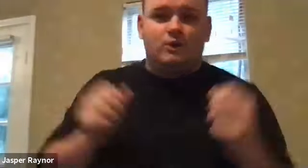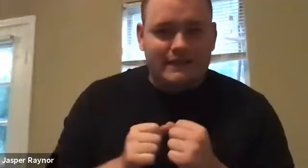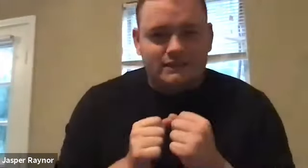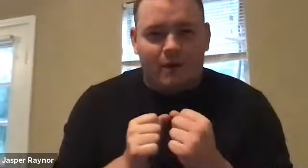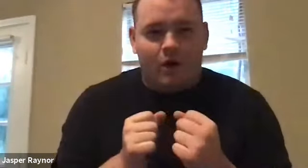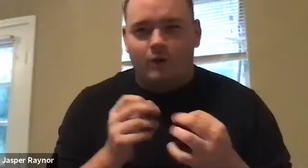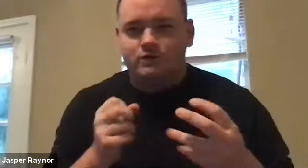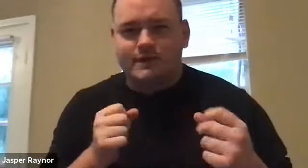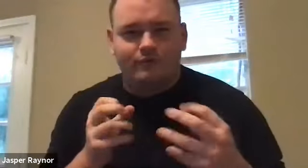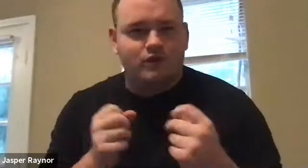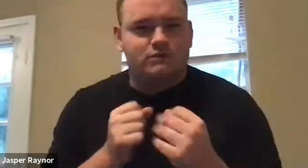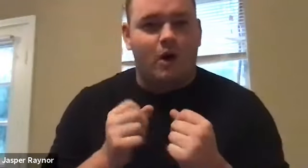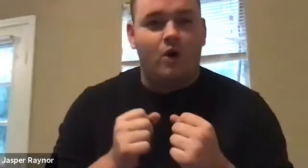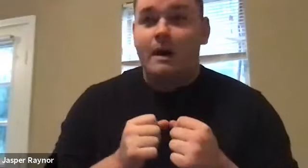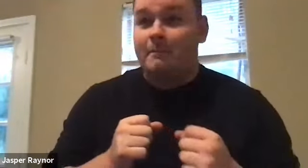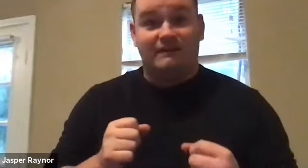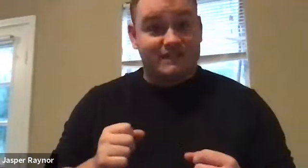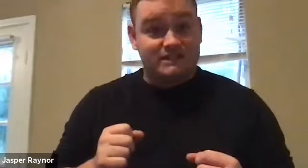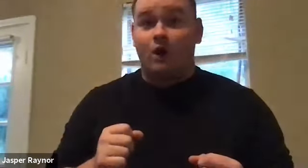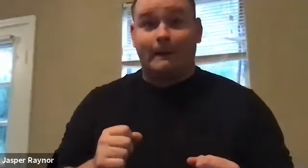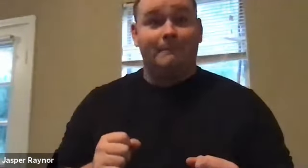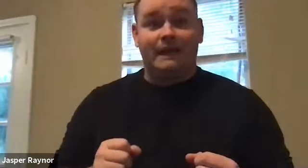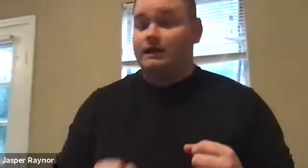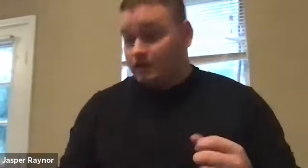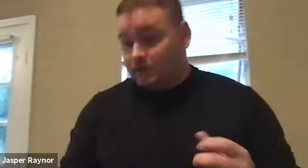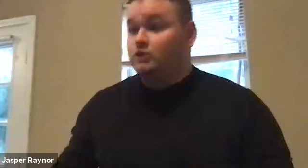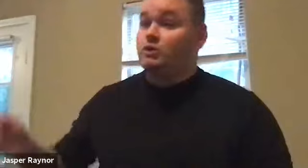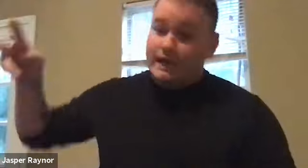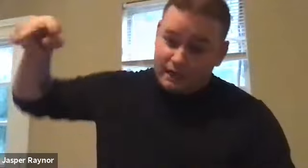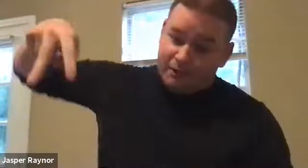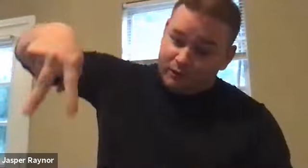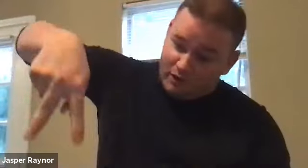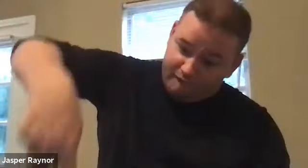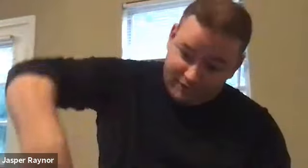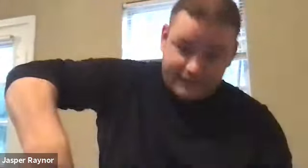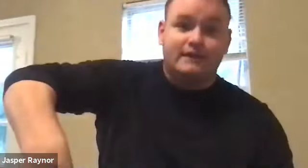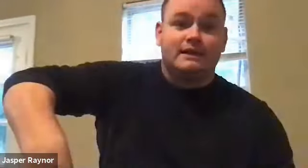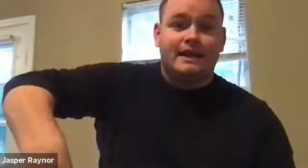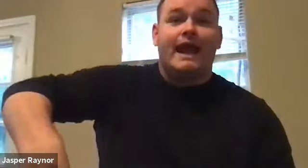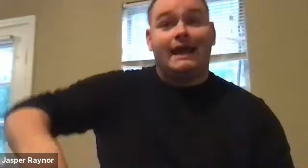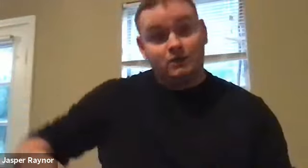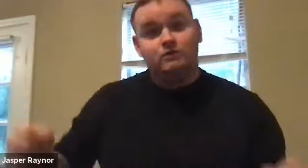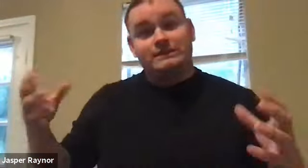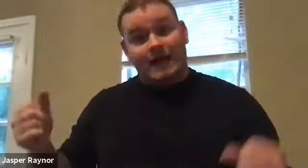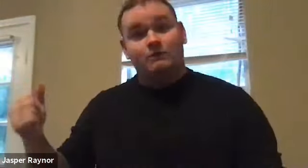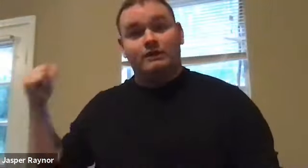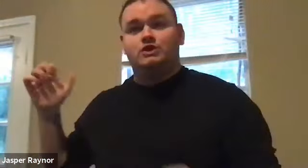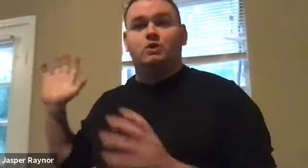get small and you sound real small. But if he's talking big, you get up on your feet and you sign what you